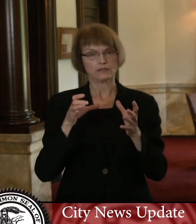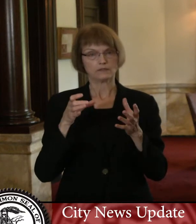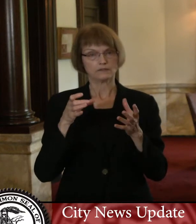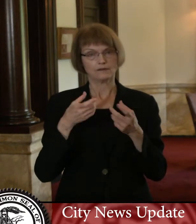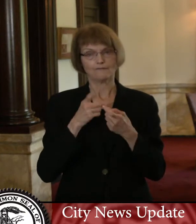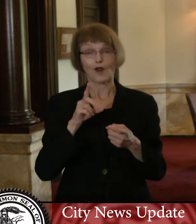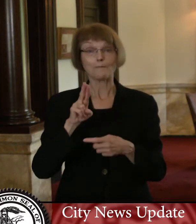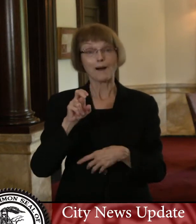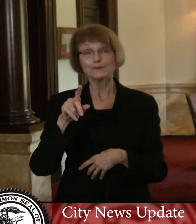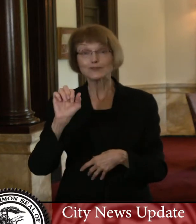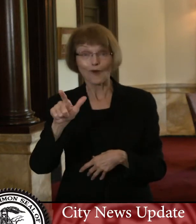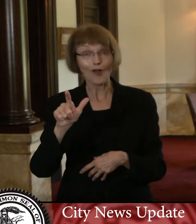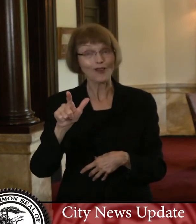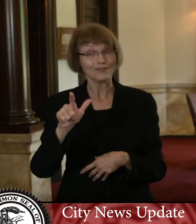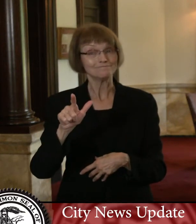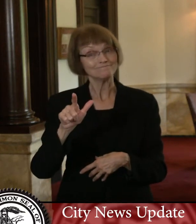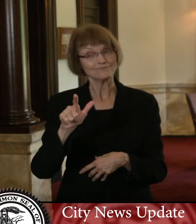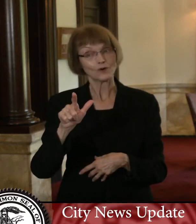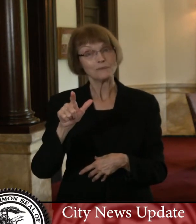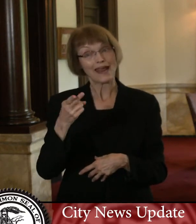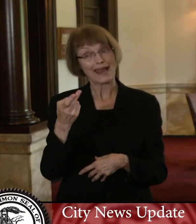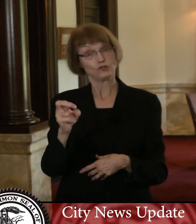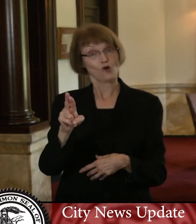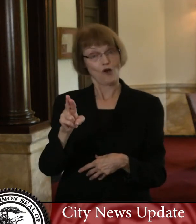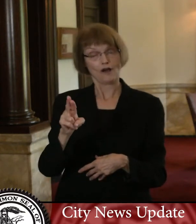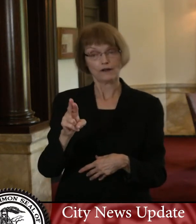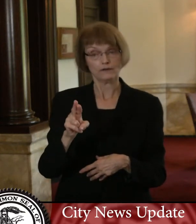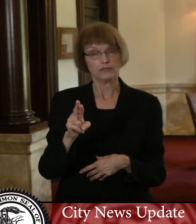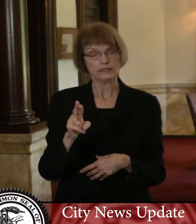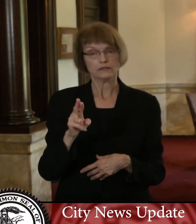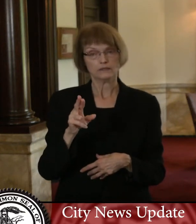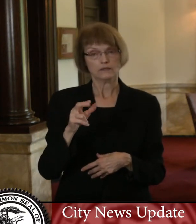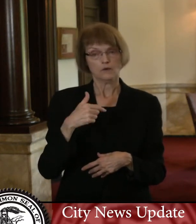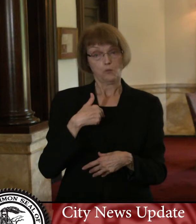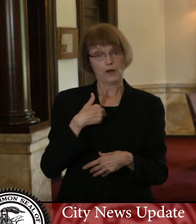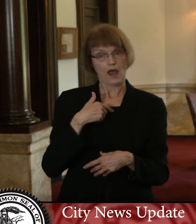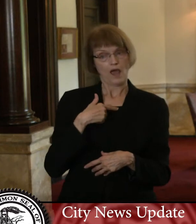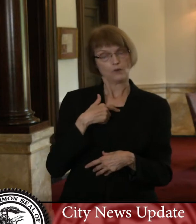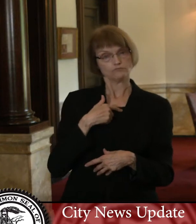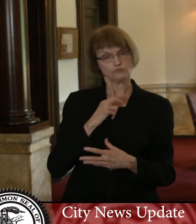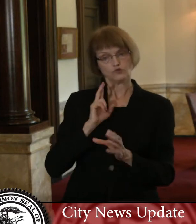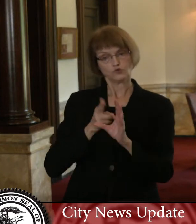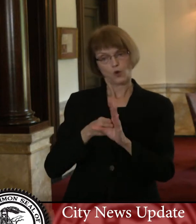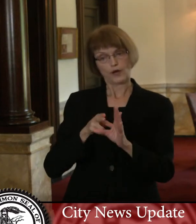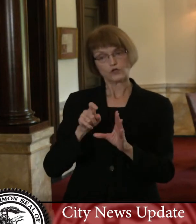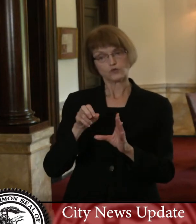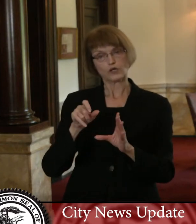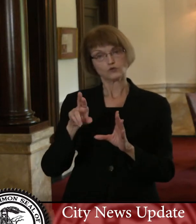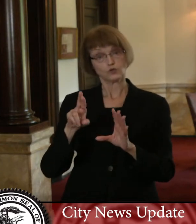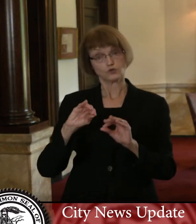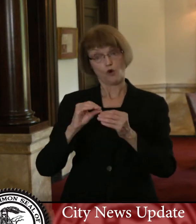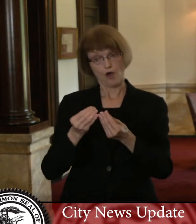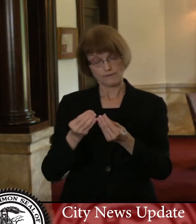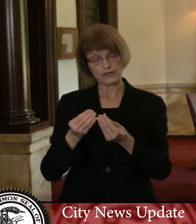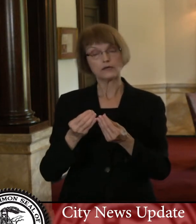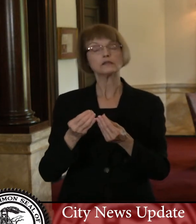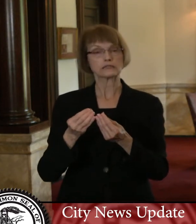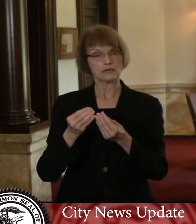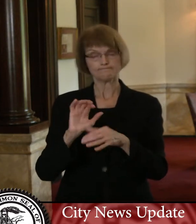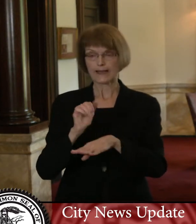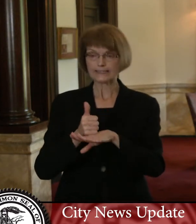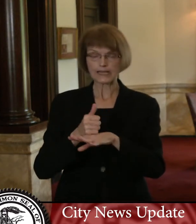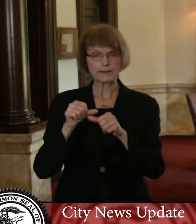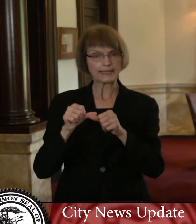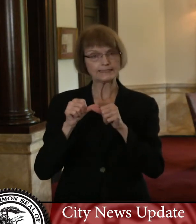good old UMSL. And one of the things that I did when I got in the Treasurer's Office was made sure that we had a continual